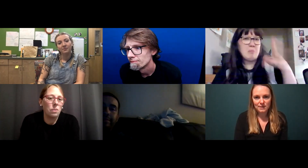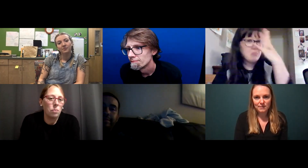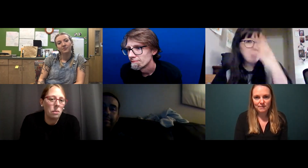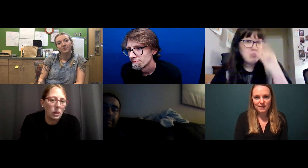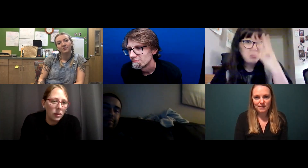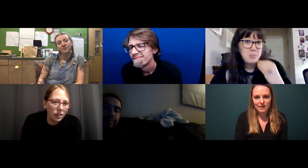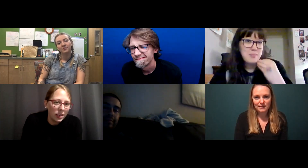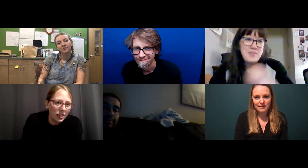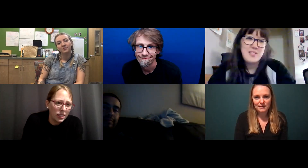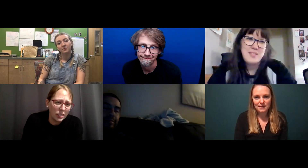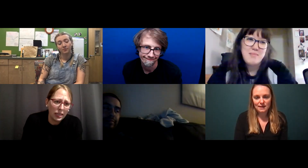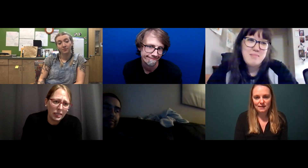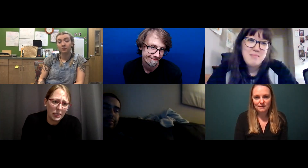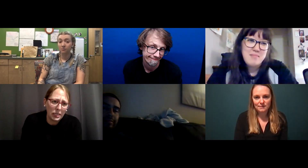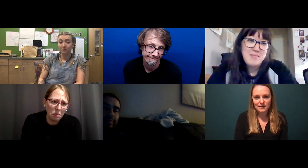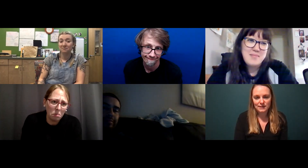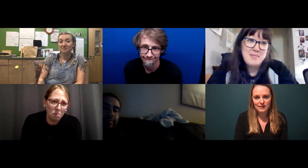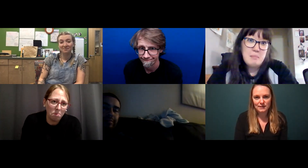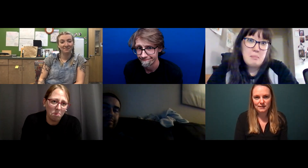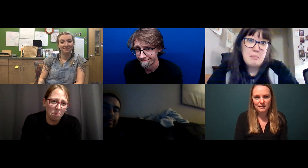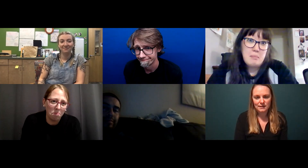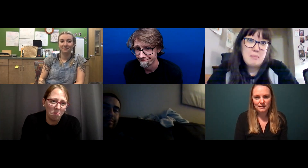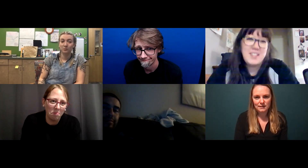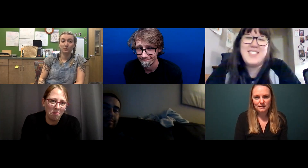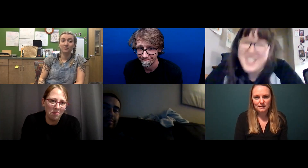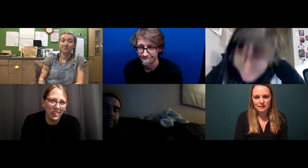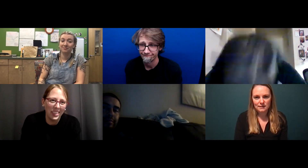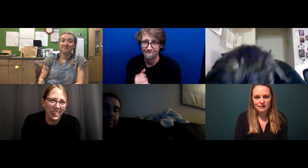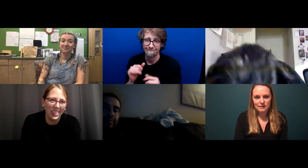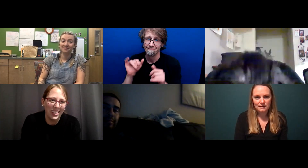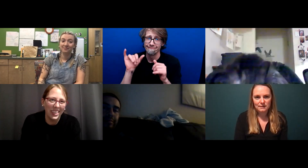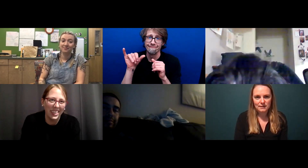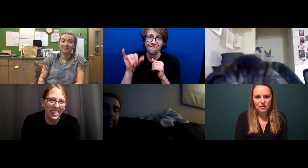And saying my baby doesn't like to sleep.